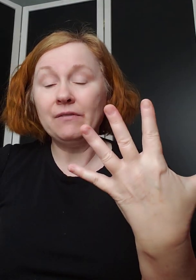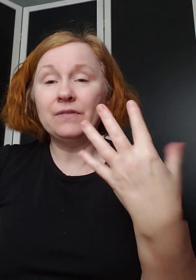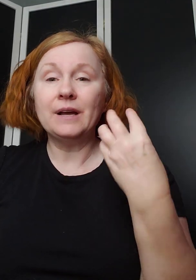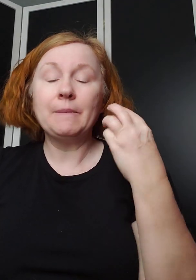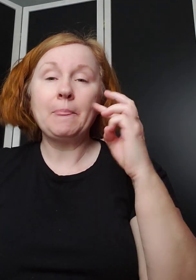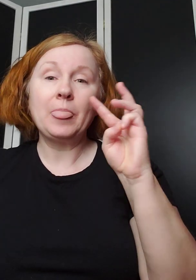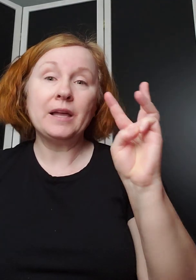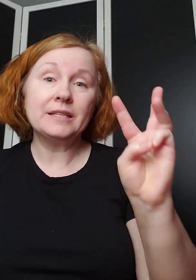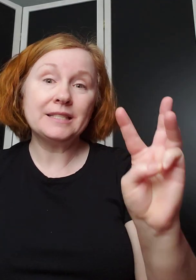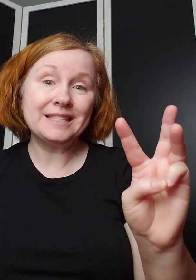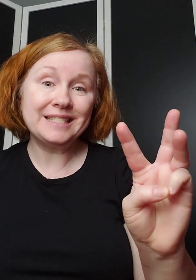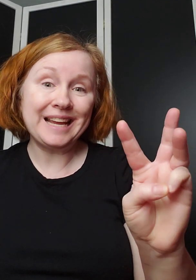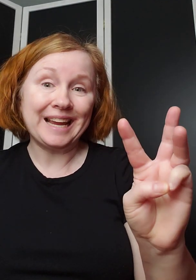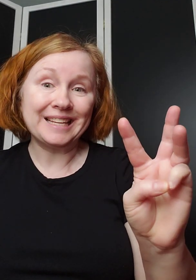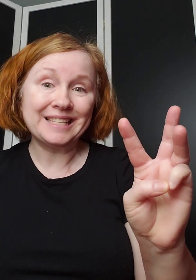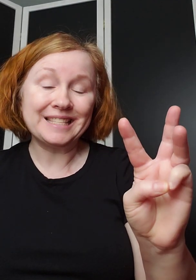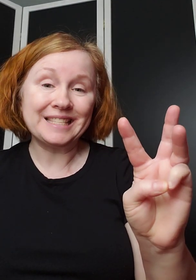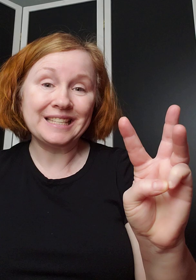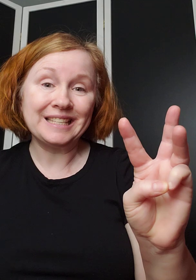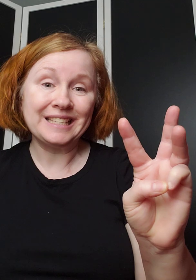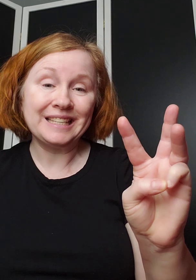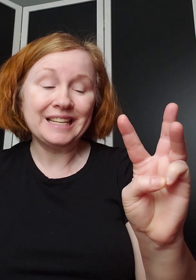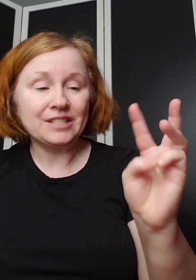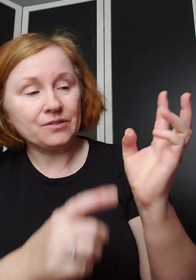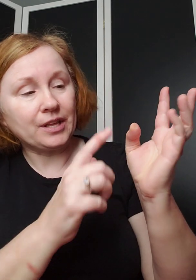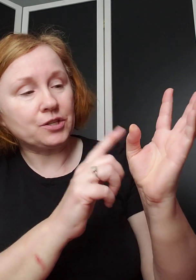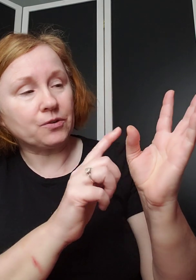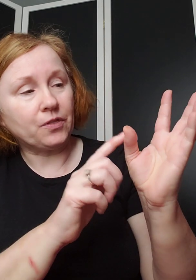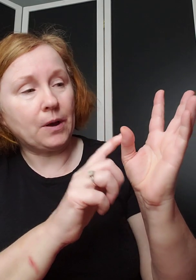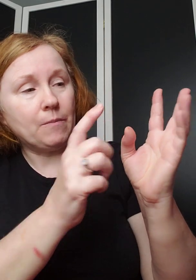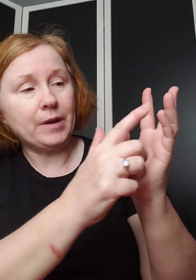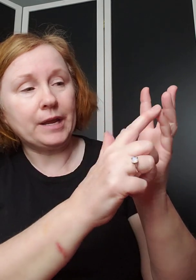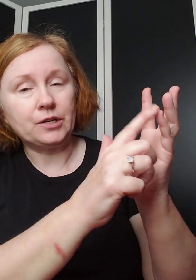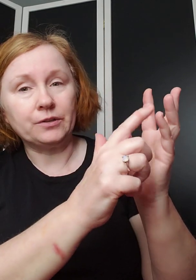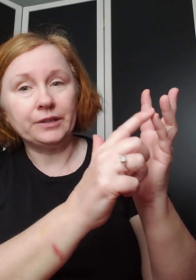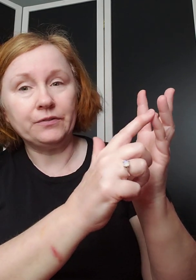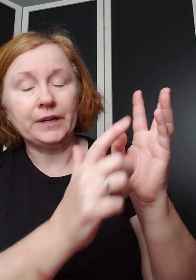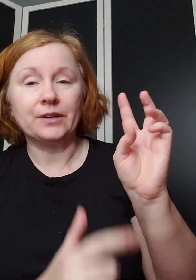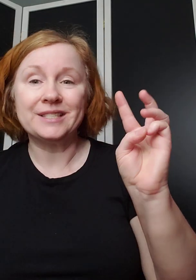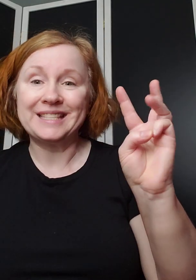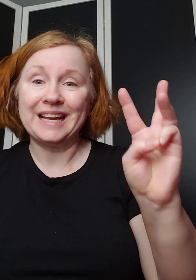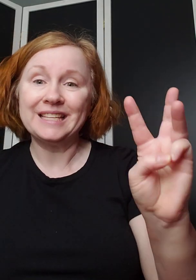5, 6. So that's your thumb and your little finger, 6.